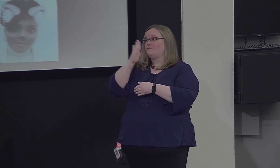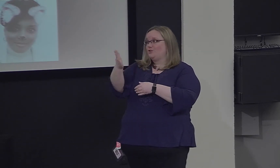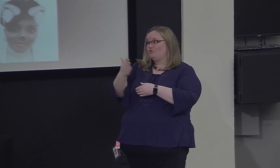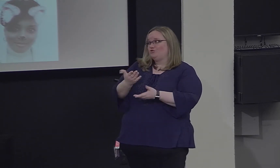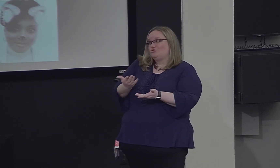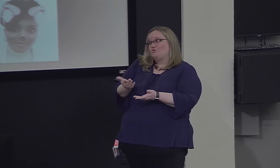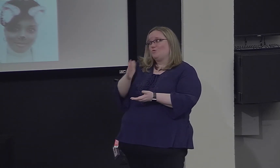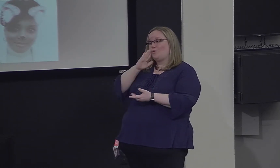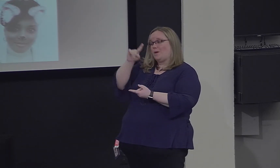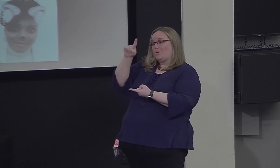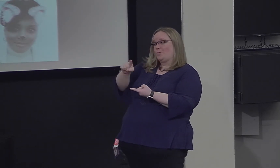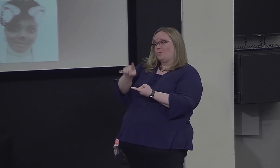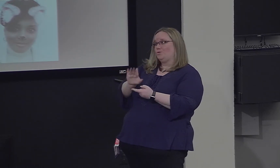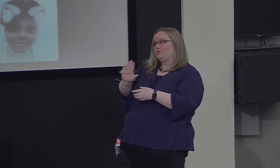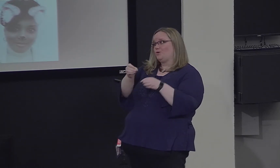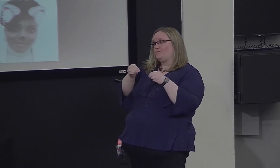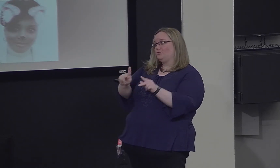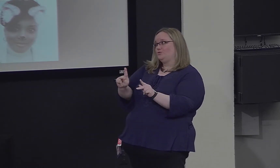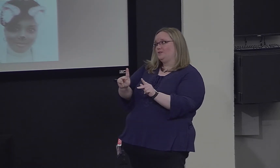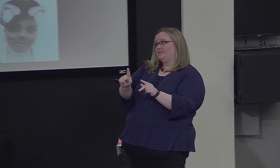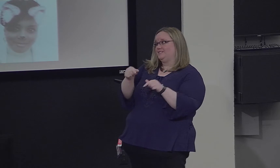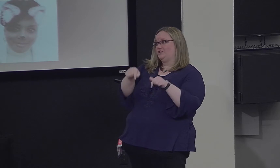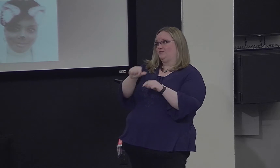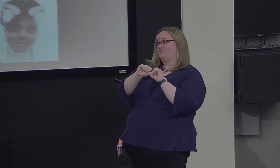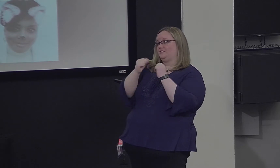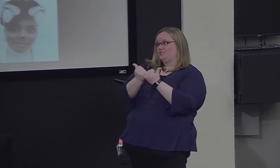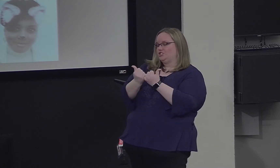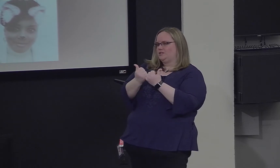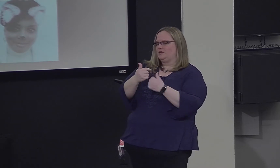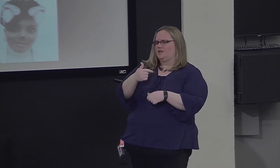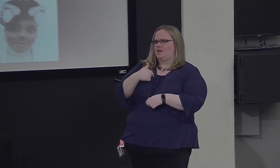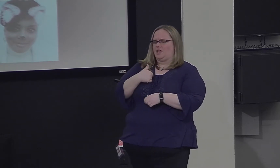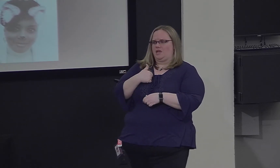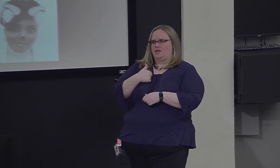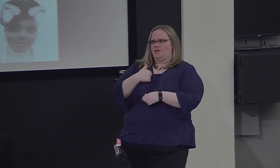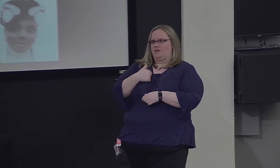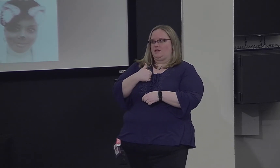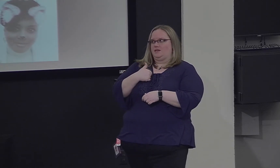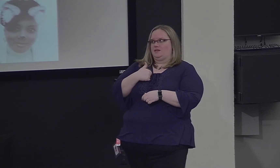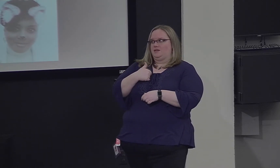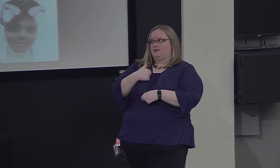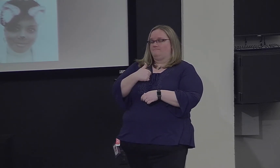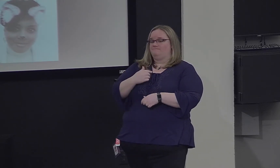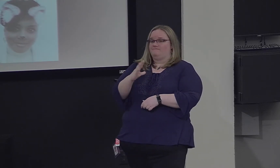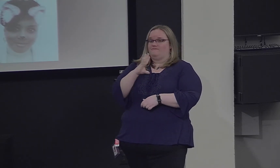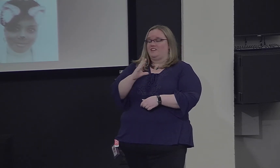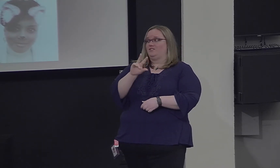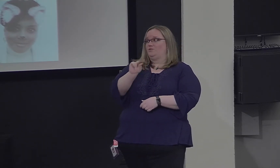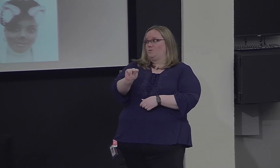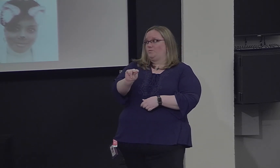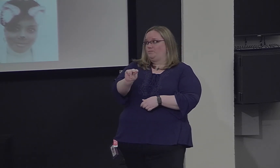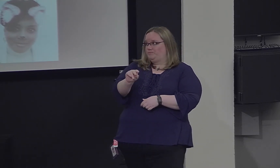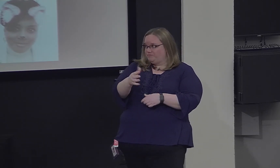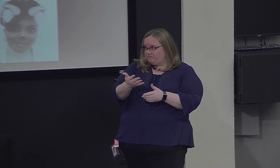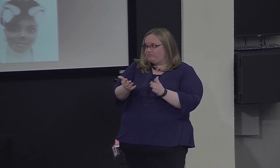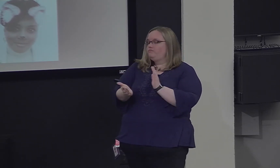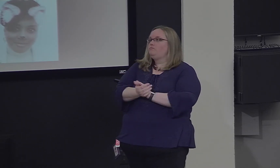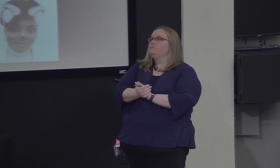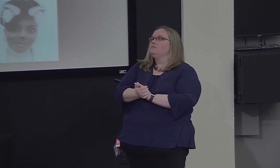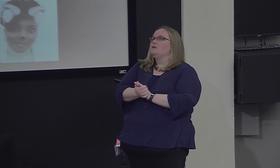scheduler if I was not willing to accept this job, the opportunities to take any job at that agency would be diminished. I